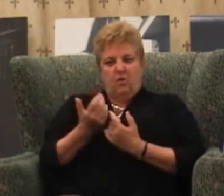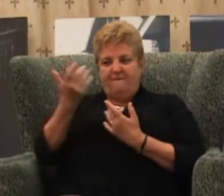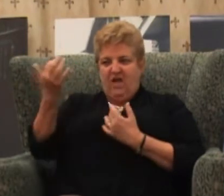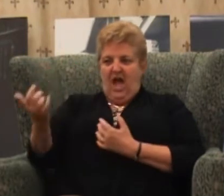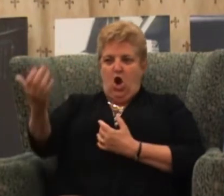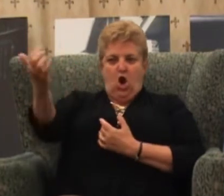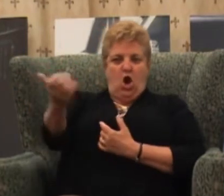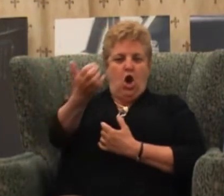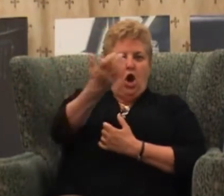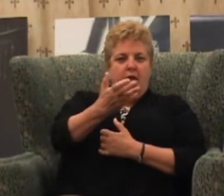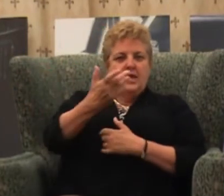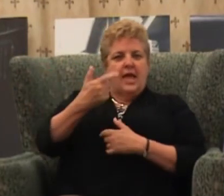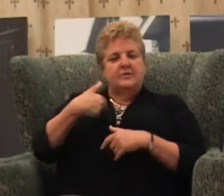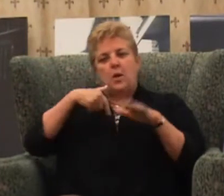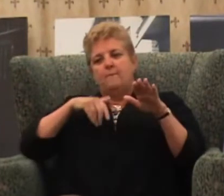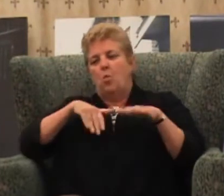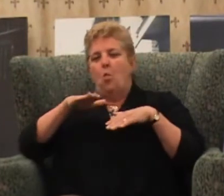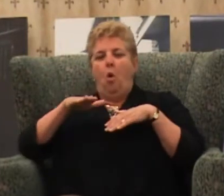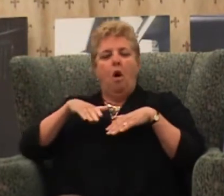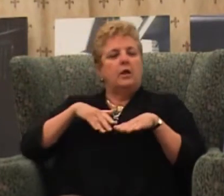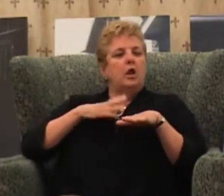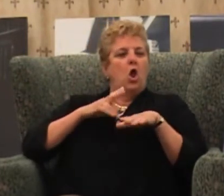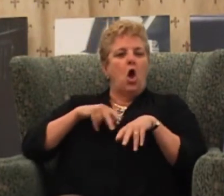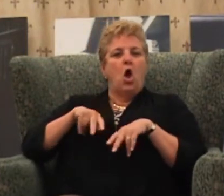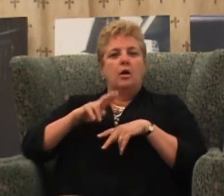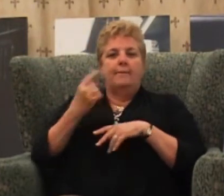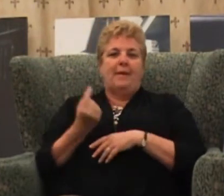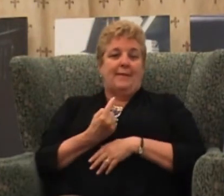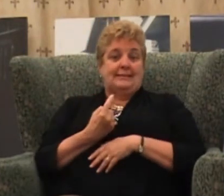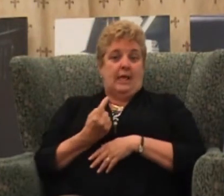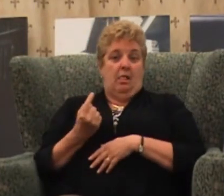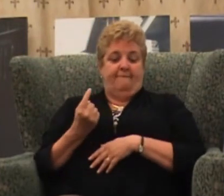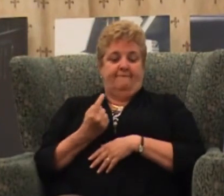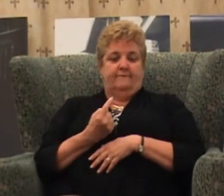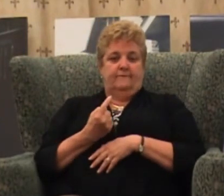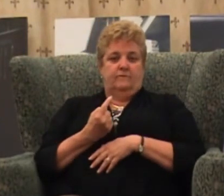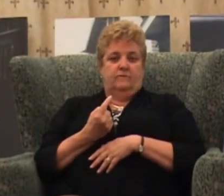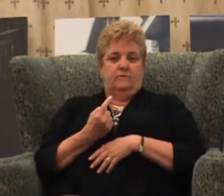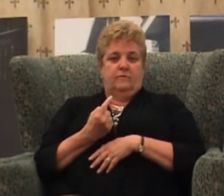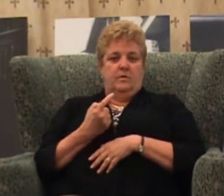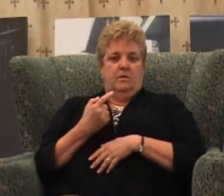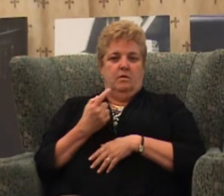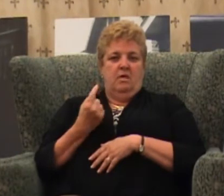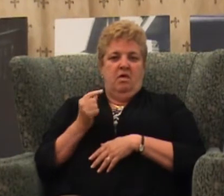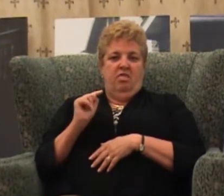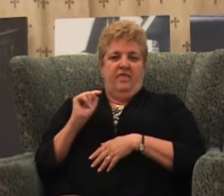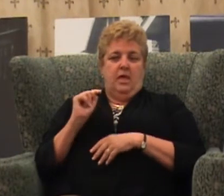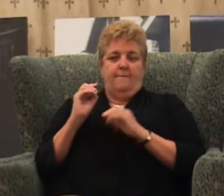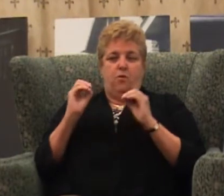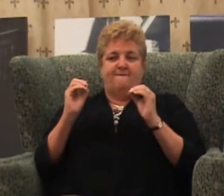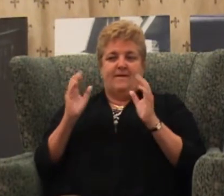walking along the beach by myself, the professor, with a can of soda.